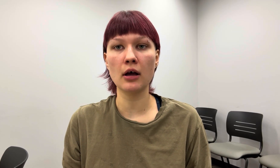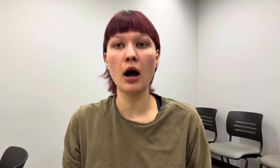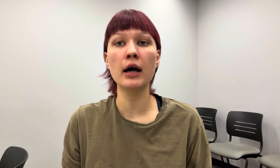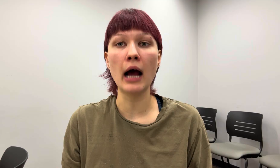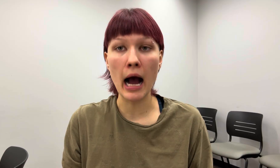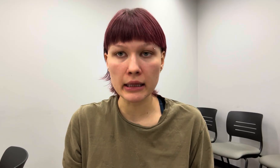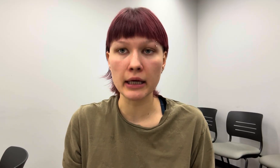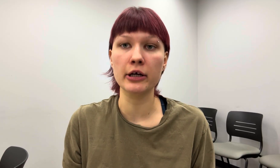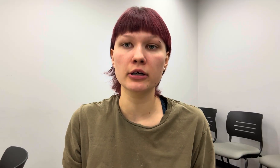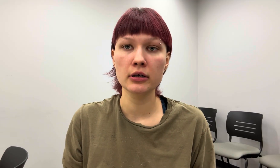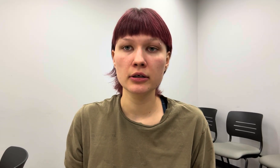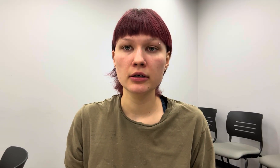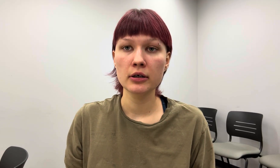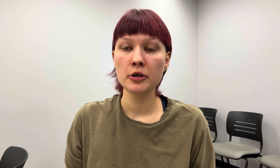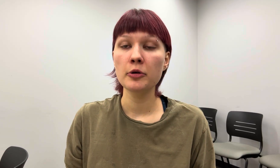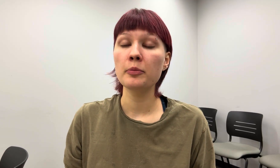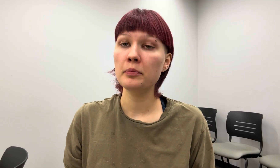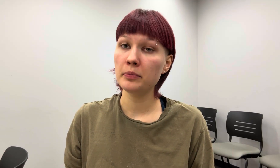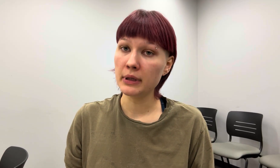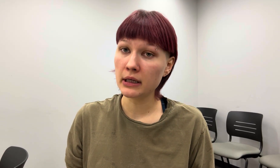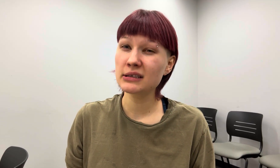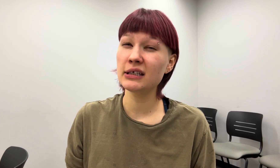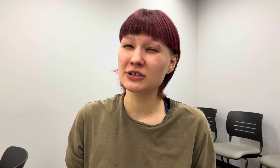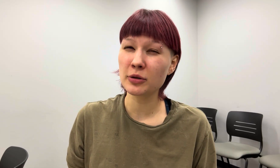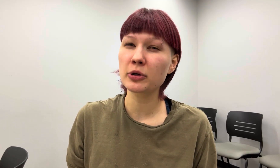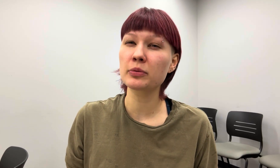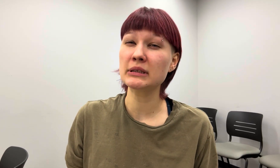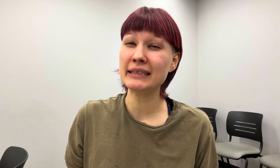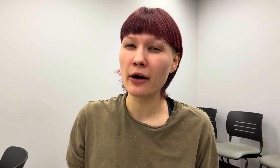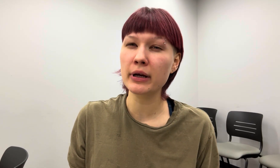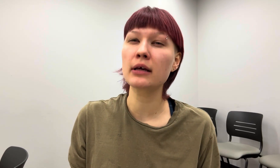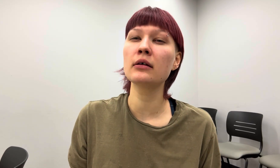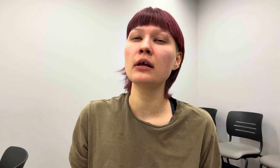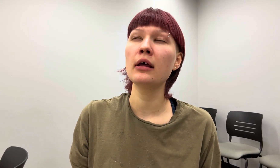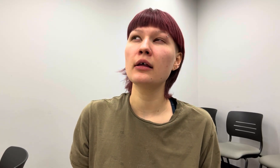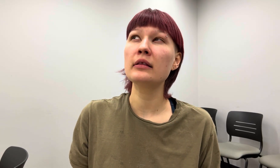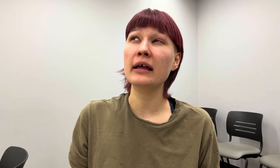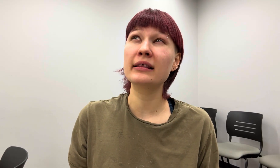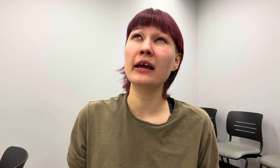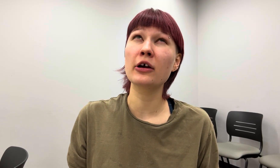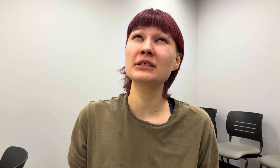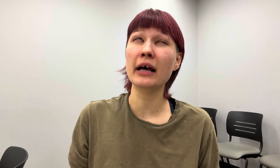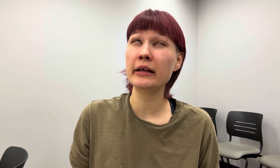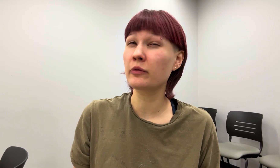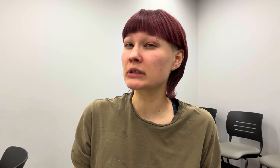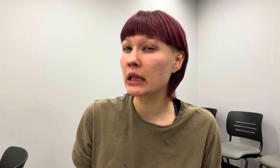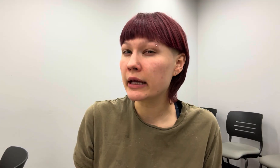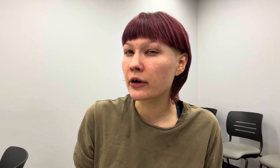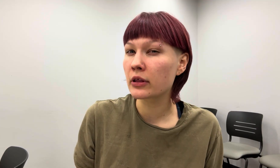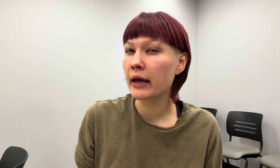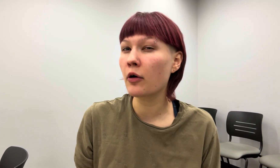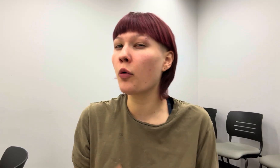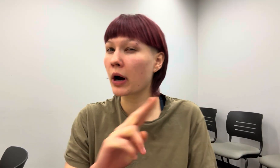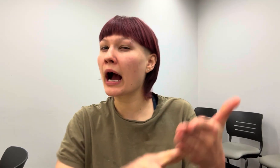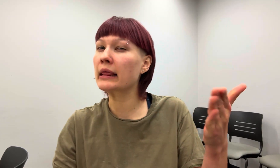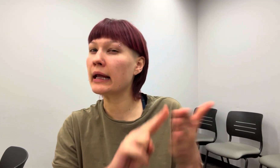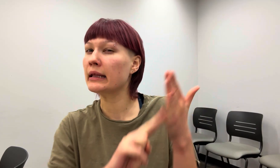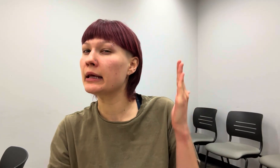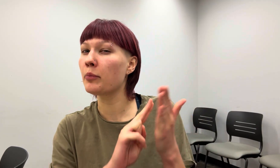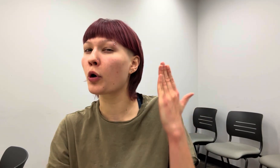on highlighter because the interpreter was doubting that their signing was clear, like, oh, we're highlighting the important